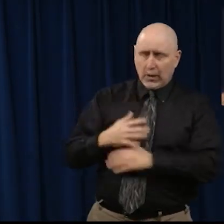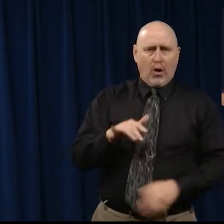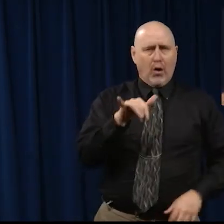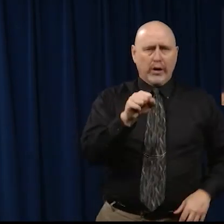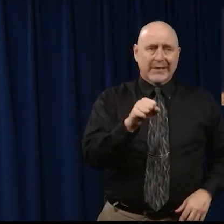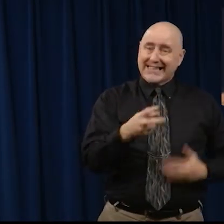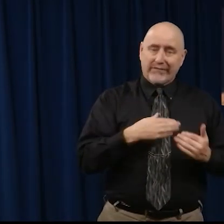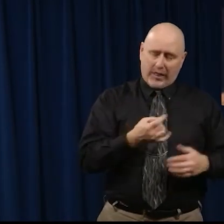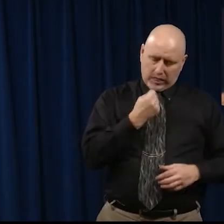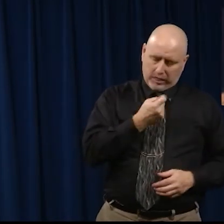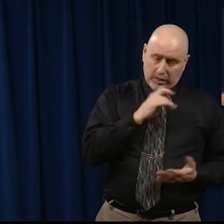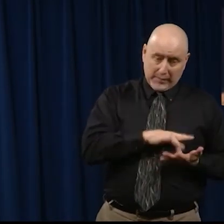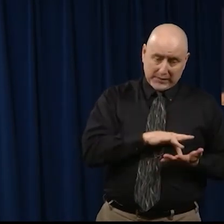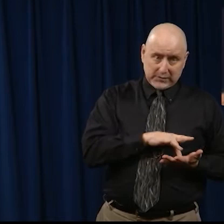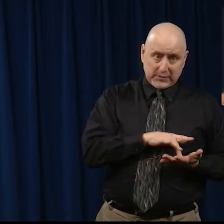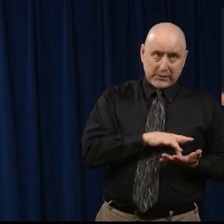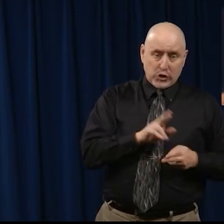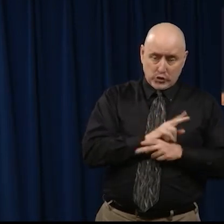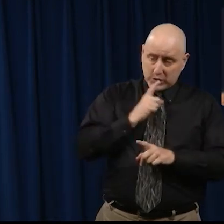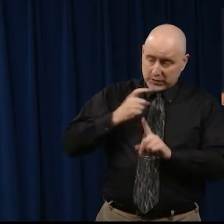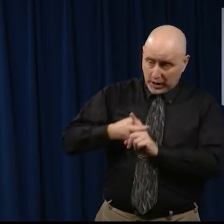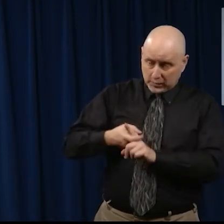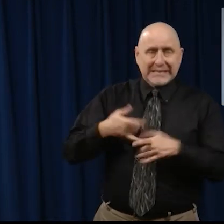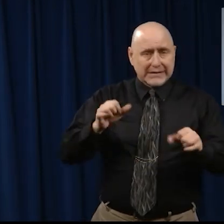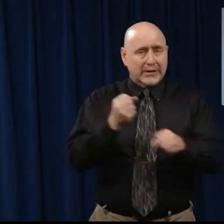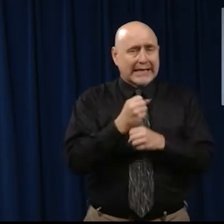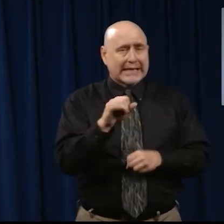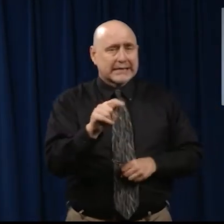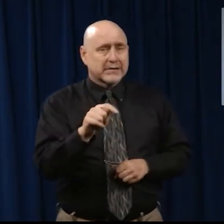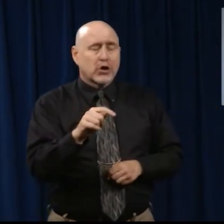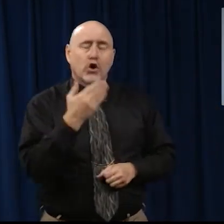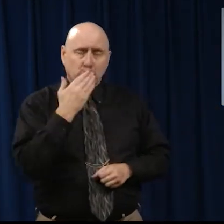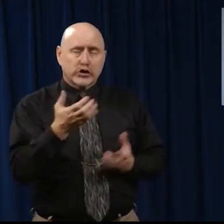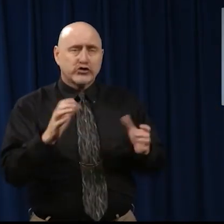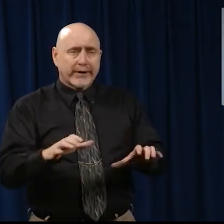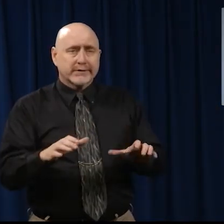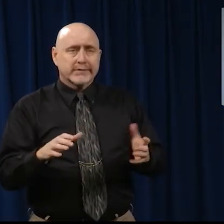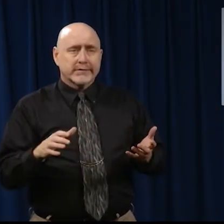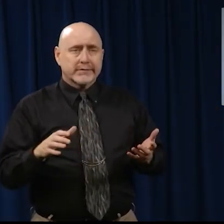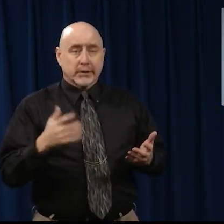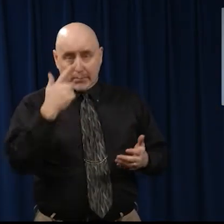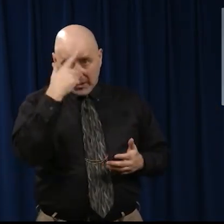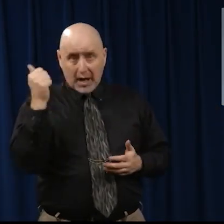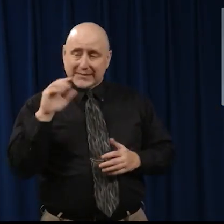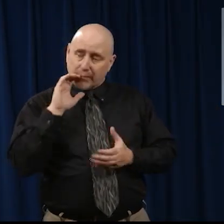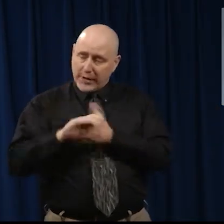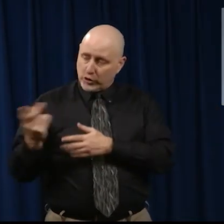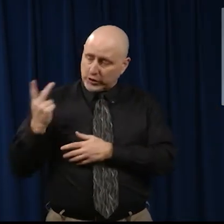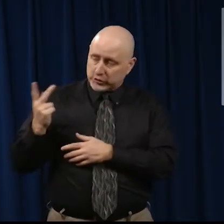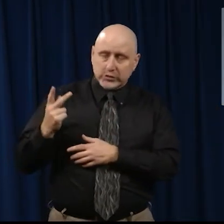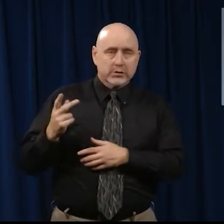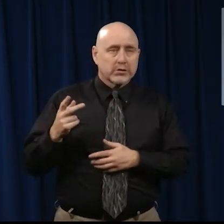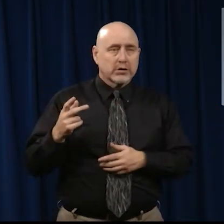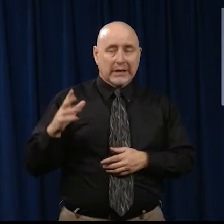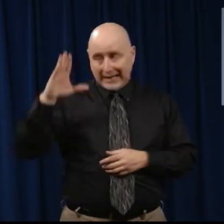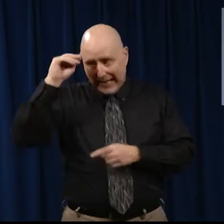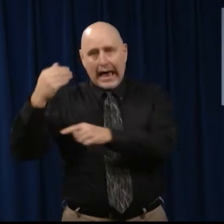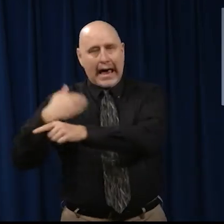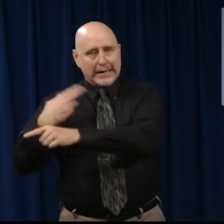to get it? Yeah. Even if you're taking this medicine and using a condom? Yeah. There's a good chance that because you're in a marriage relationship with a guy